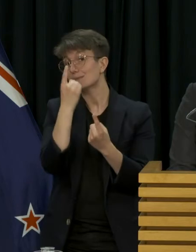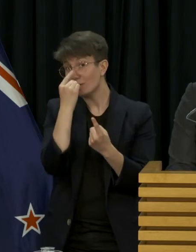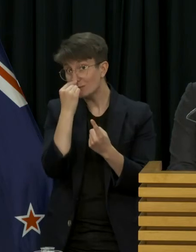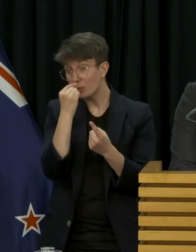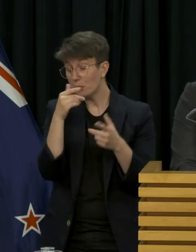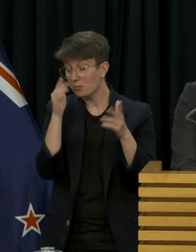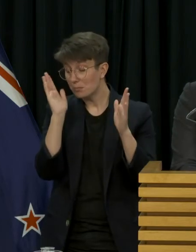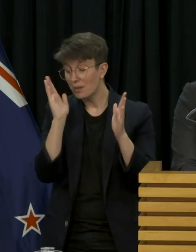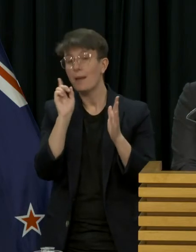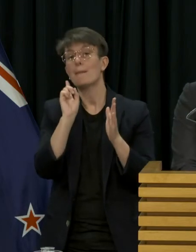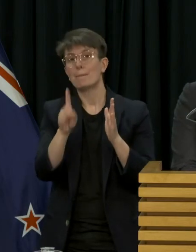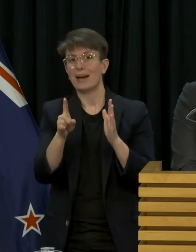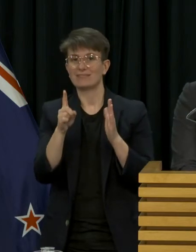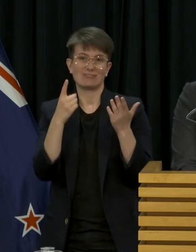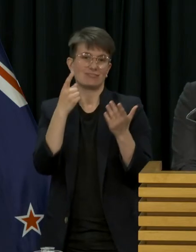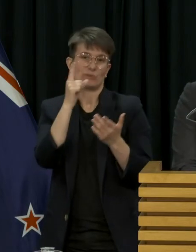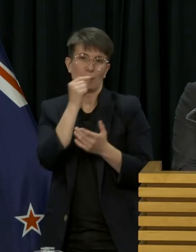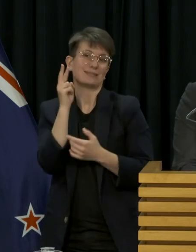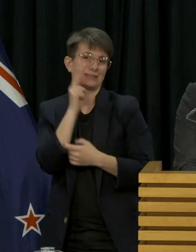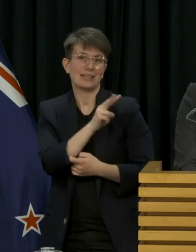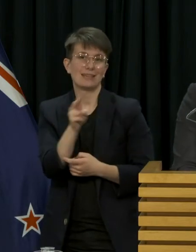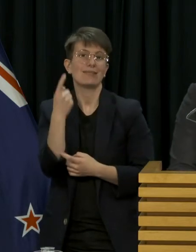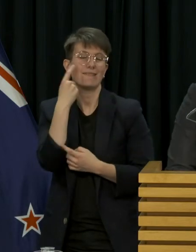some limitations to be able to move quickly.